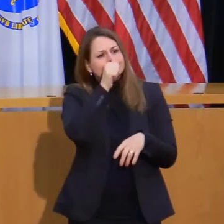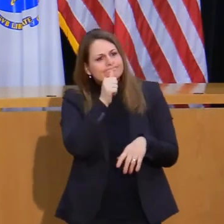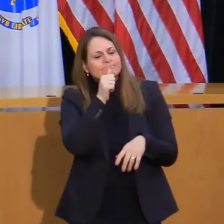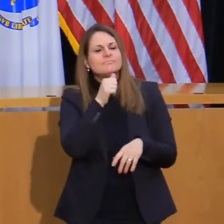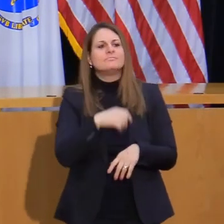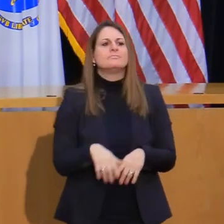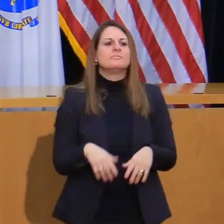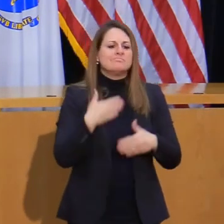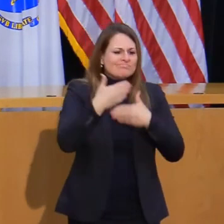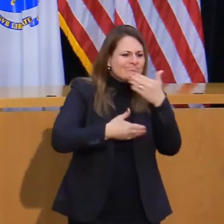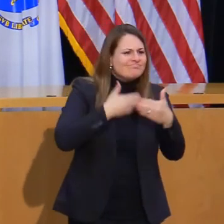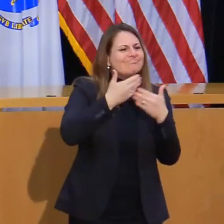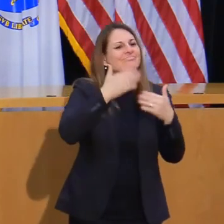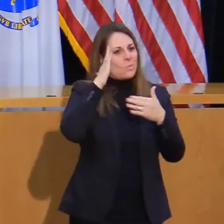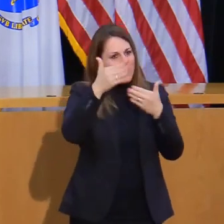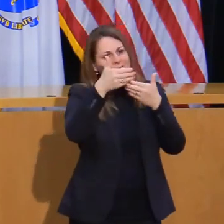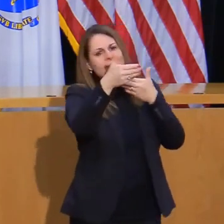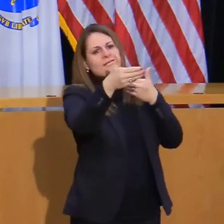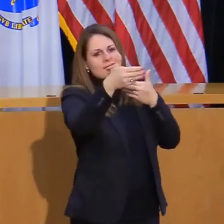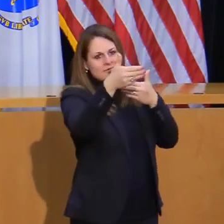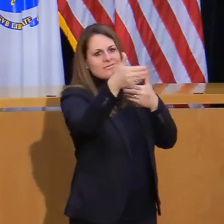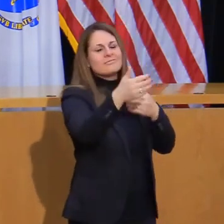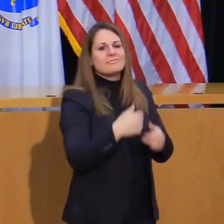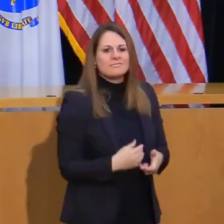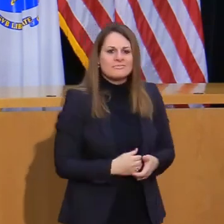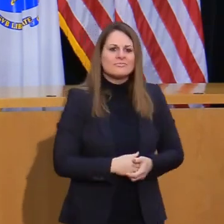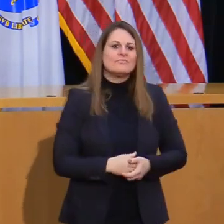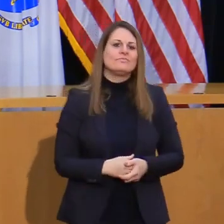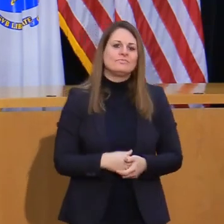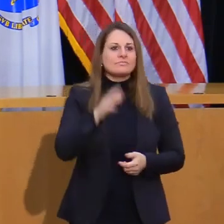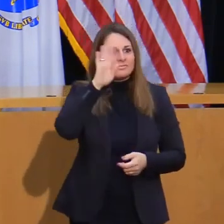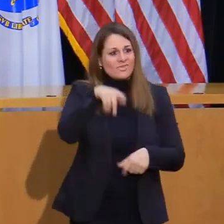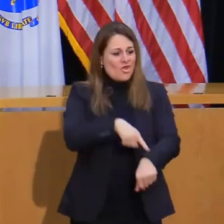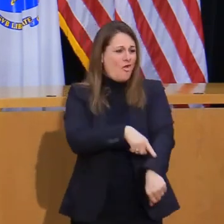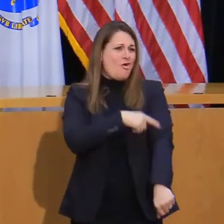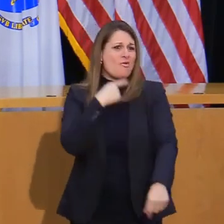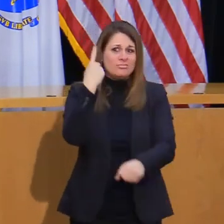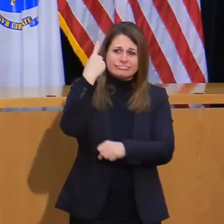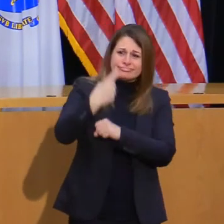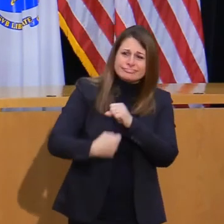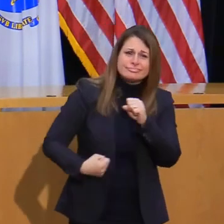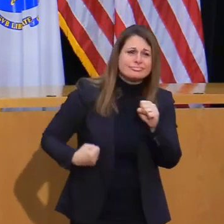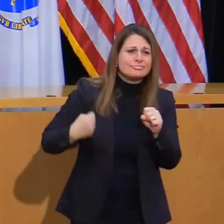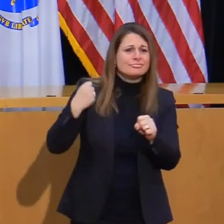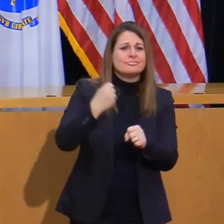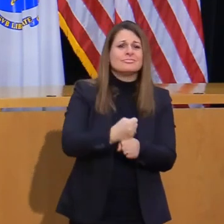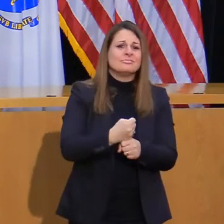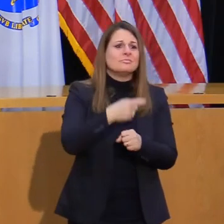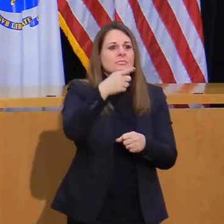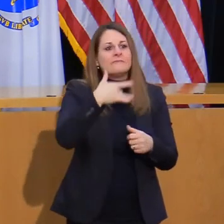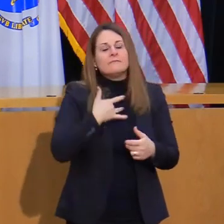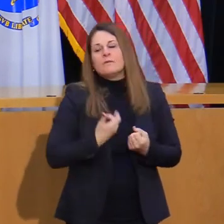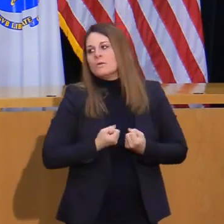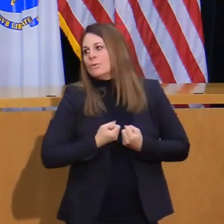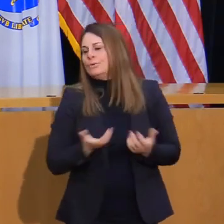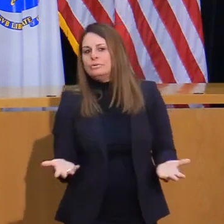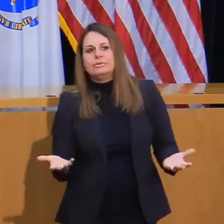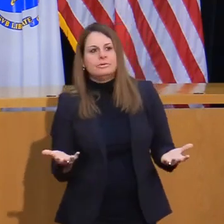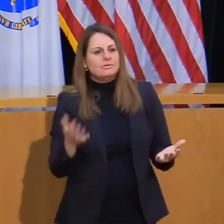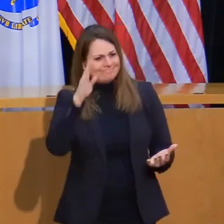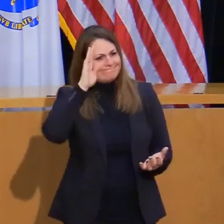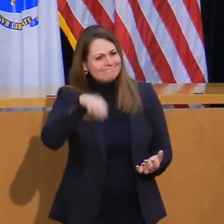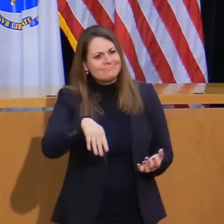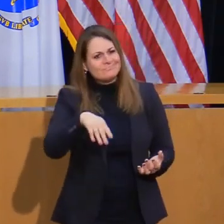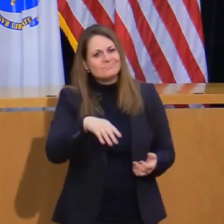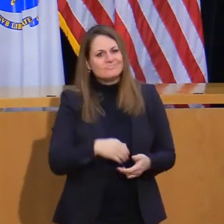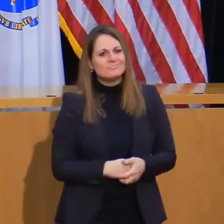I know it's been a long ride, and everybody's tired of playing this particular game,